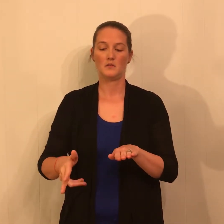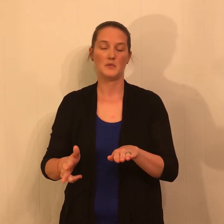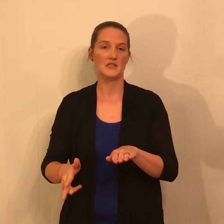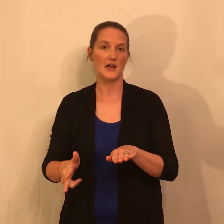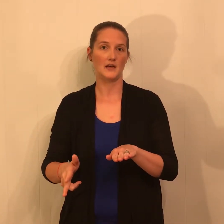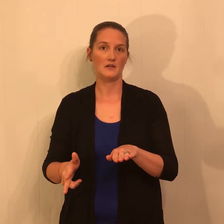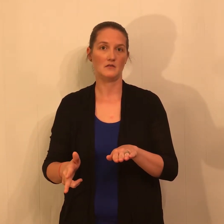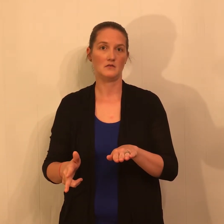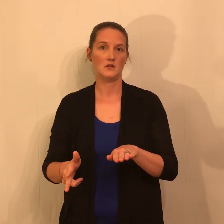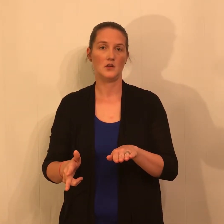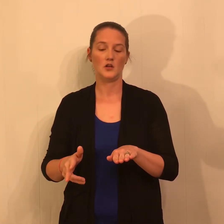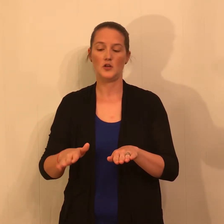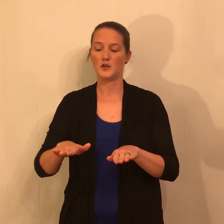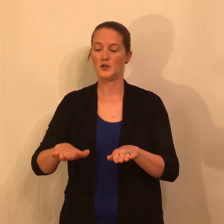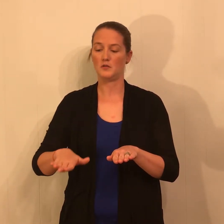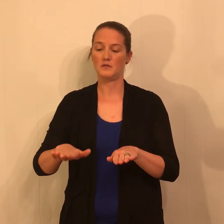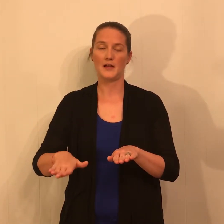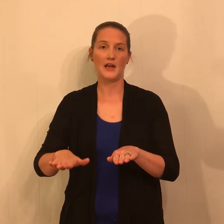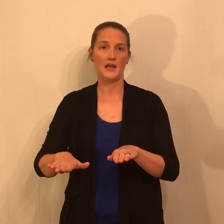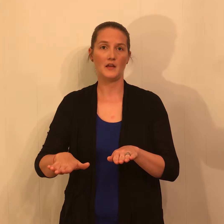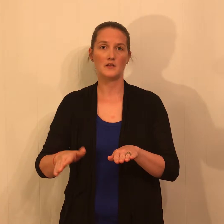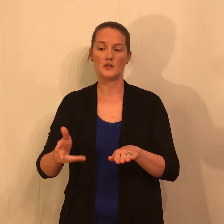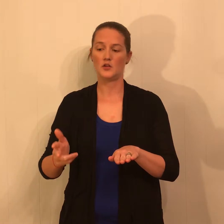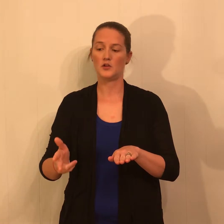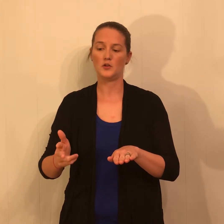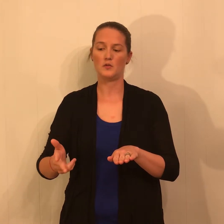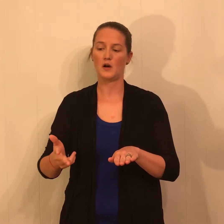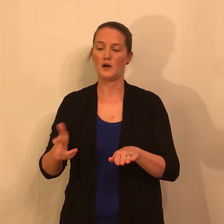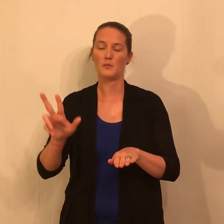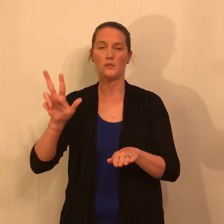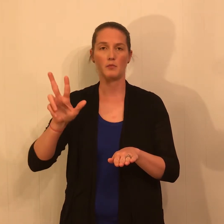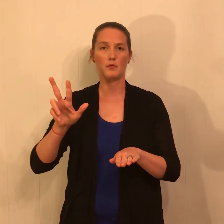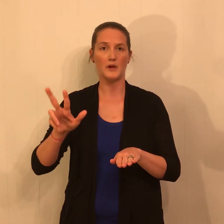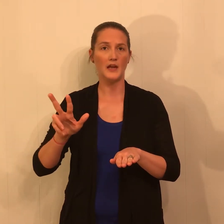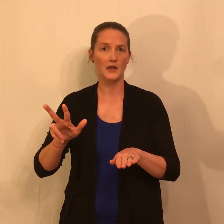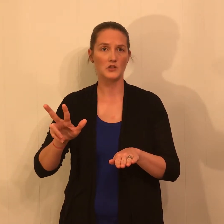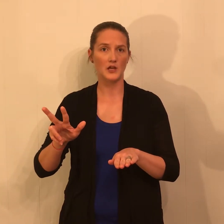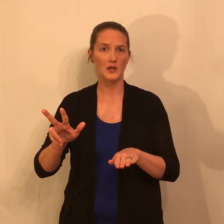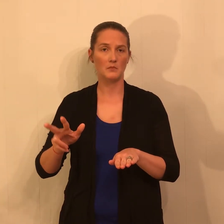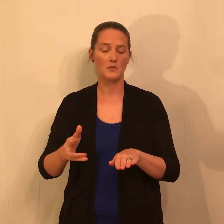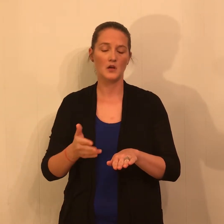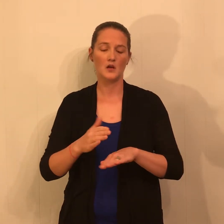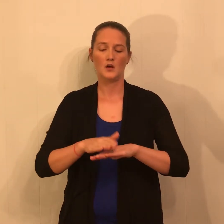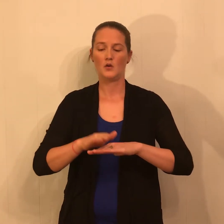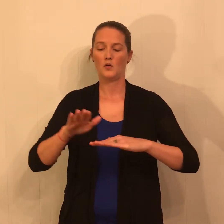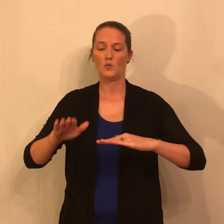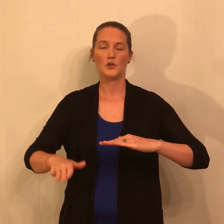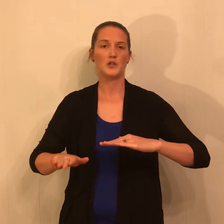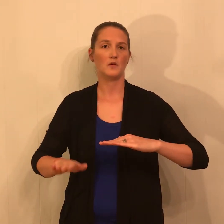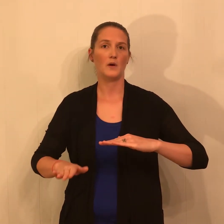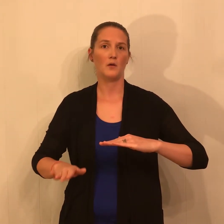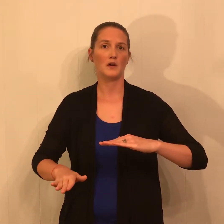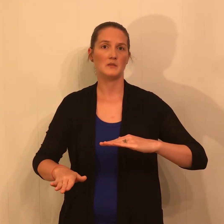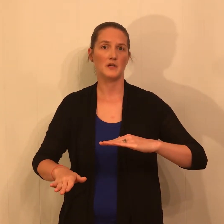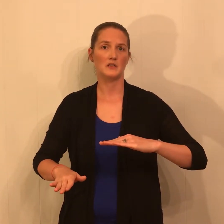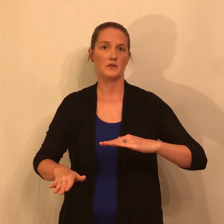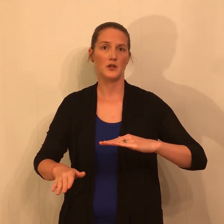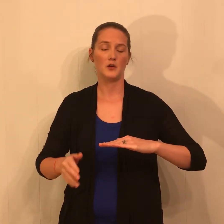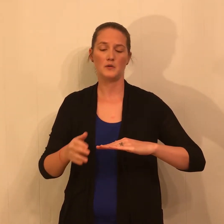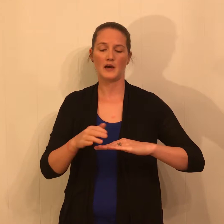side. You can do flat hands. You can do freehand shape, whichever way works best for you. I've